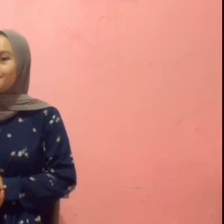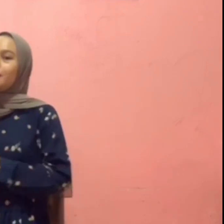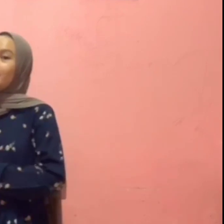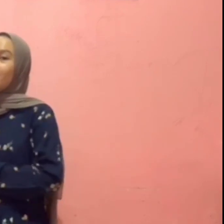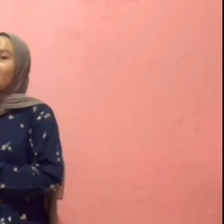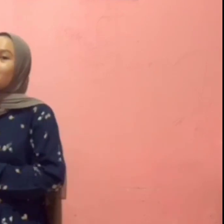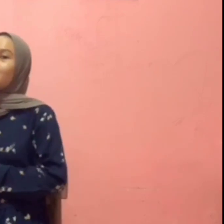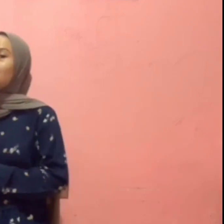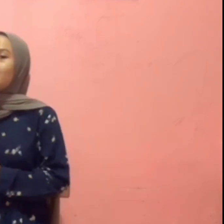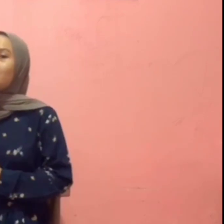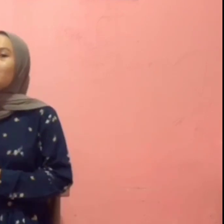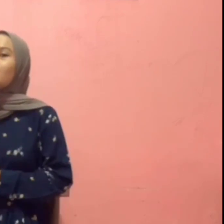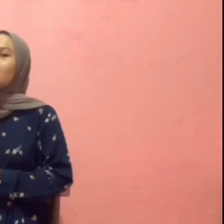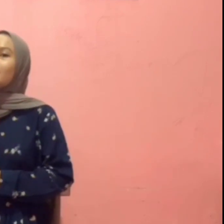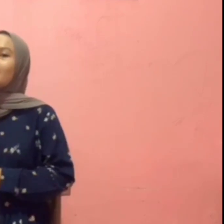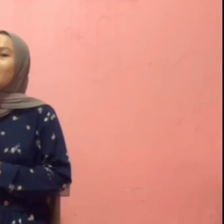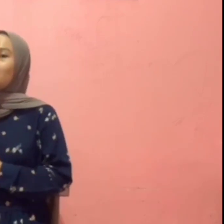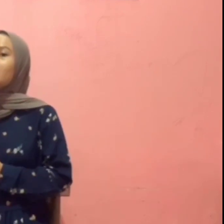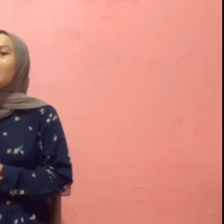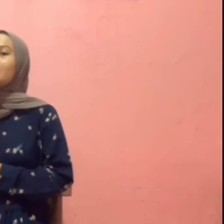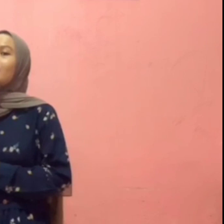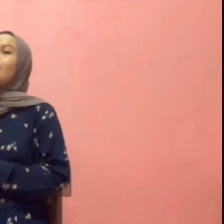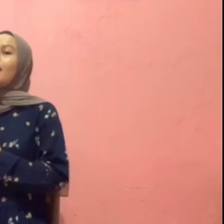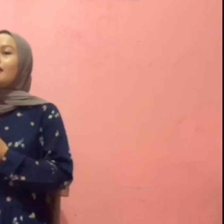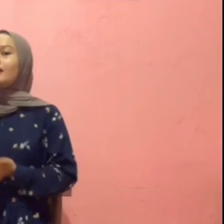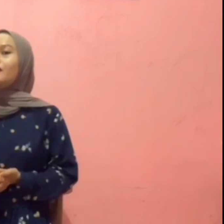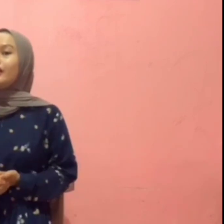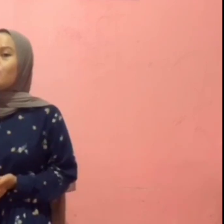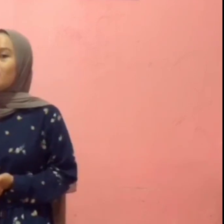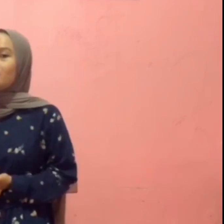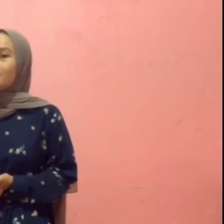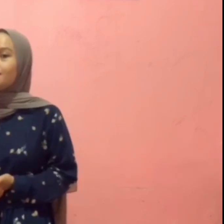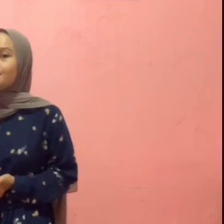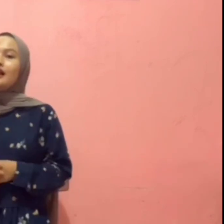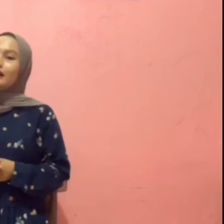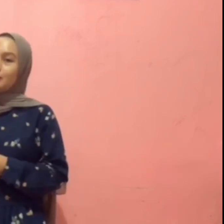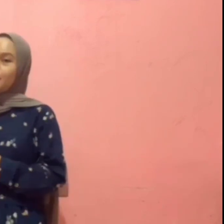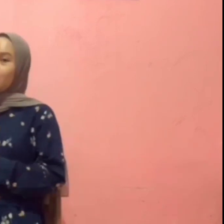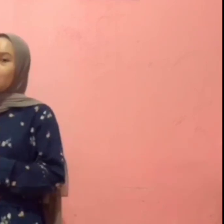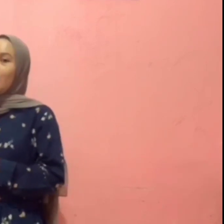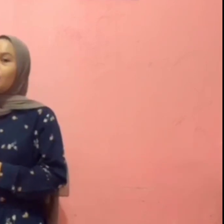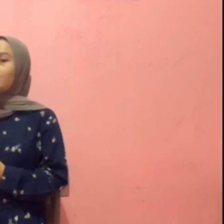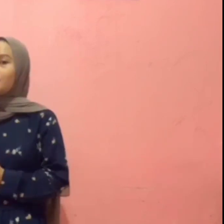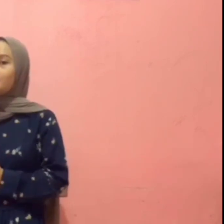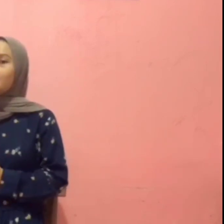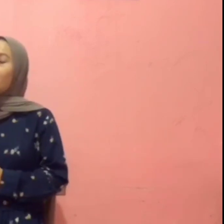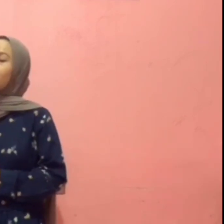But there are also people who use sign language as their native language, like people with autism or